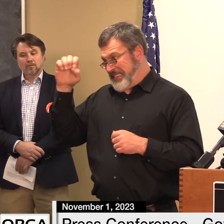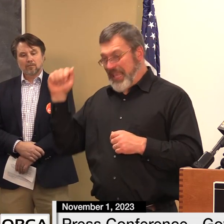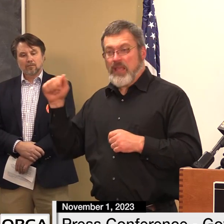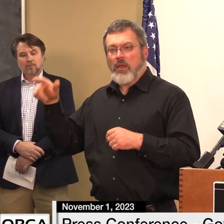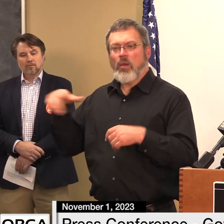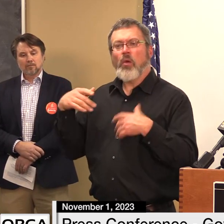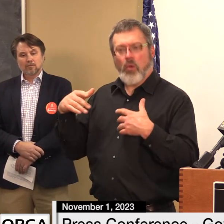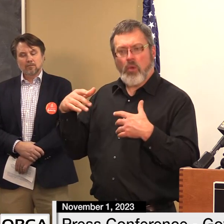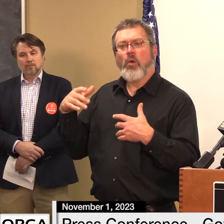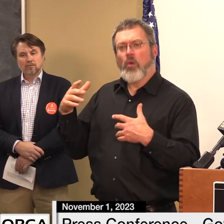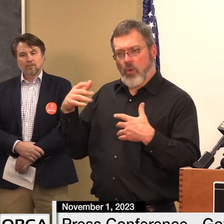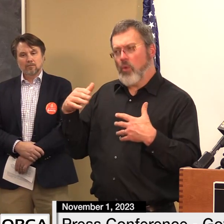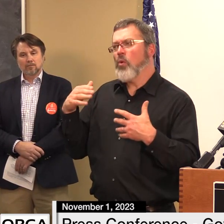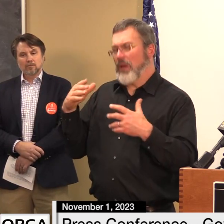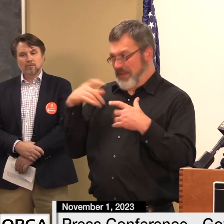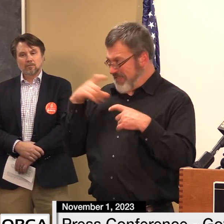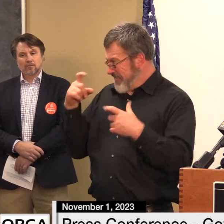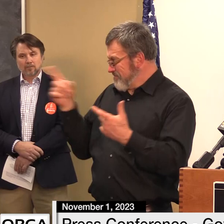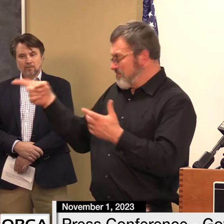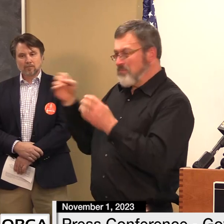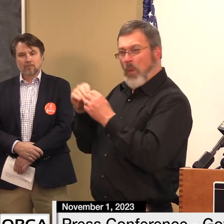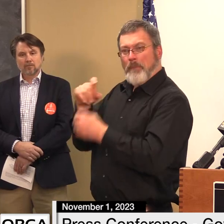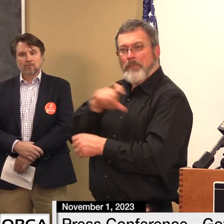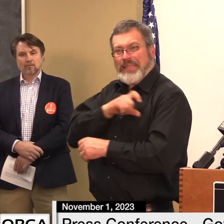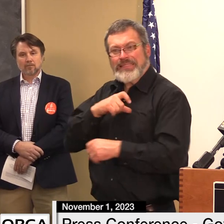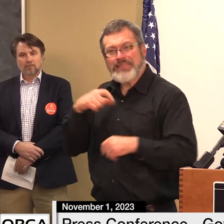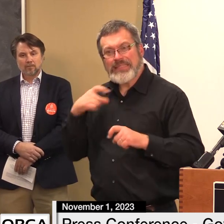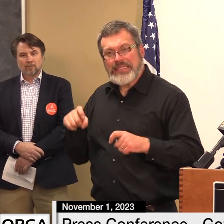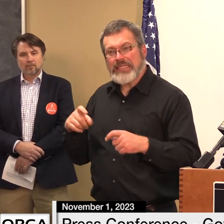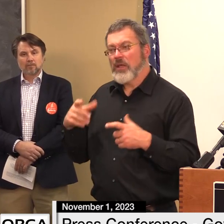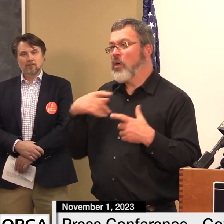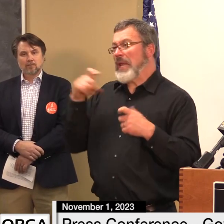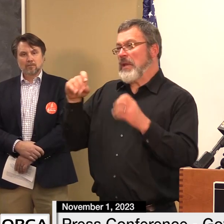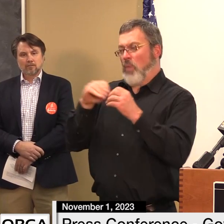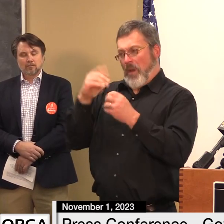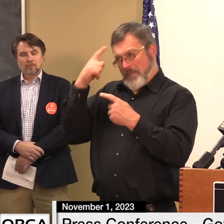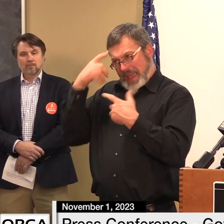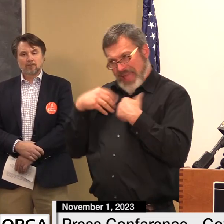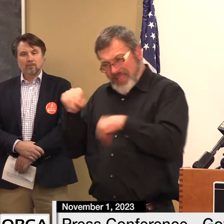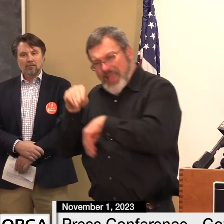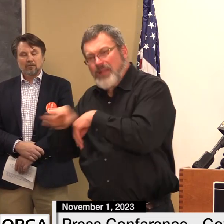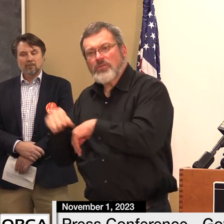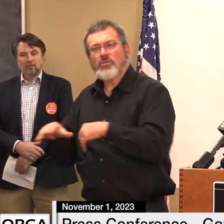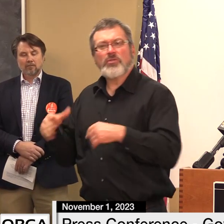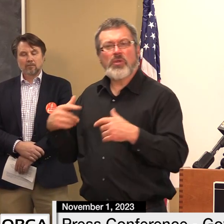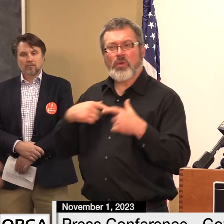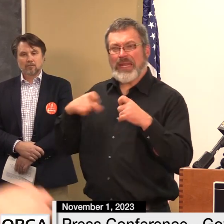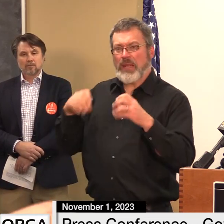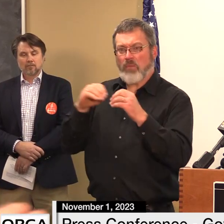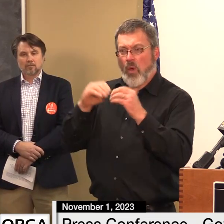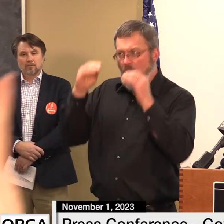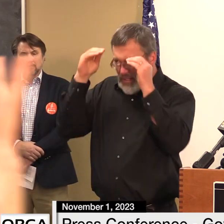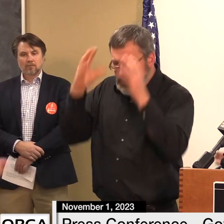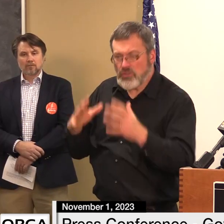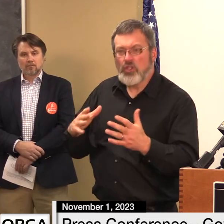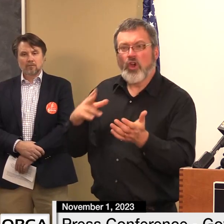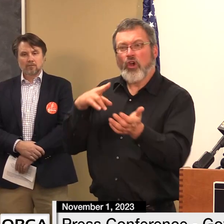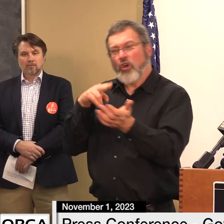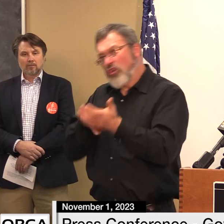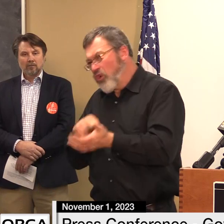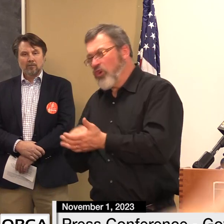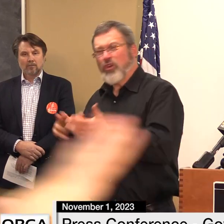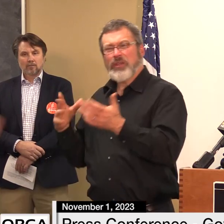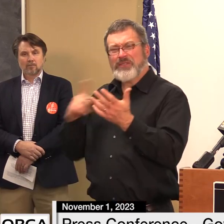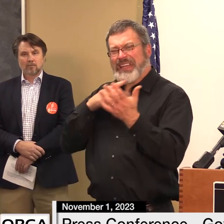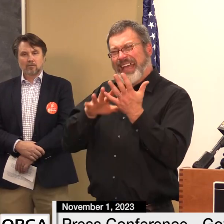have positions available there, mental health counselors as well, educators, nurses. It's across the board.